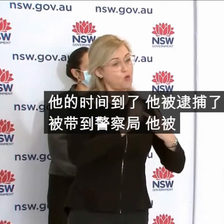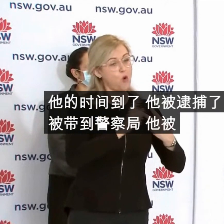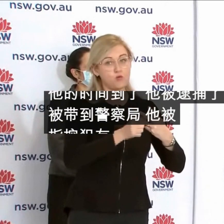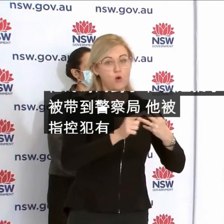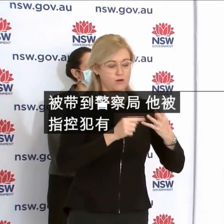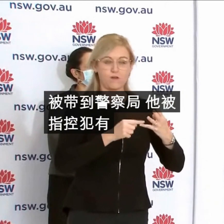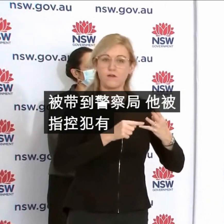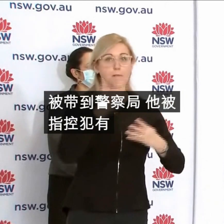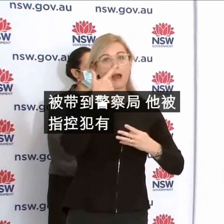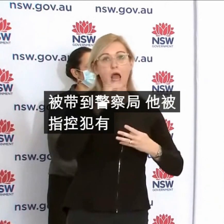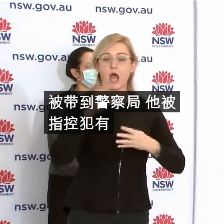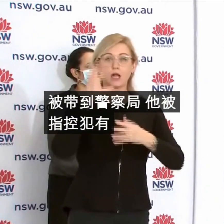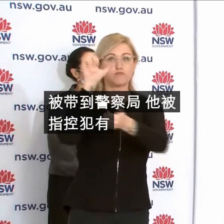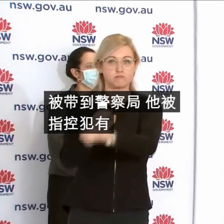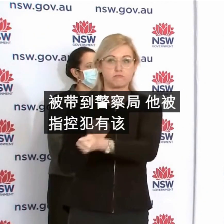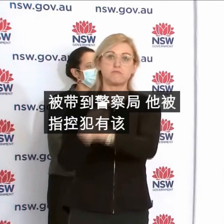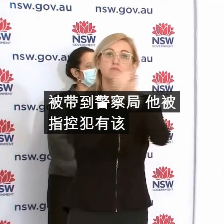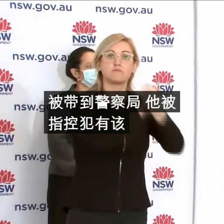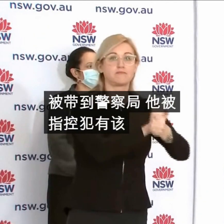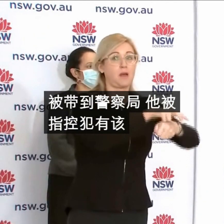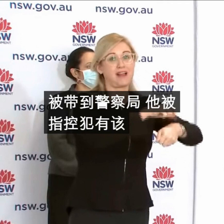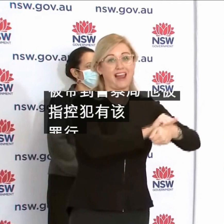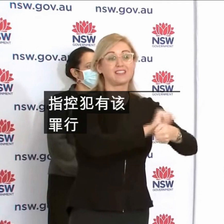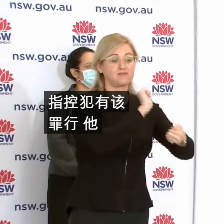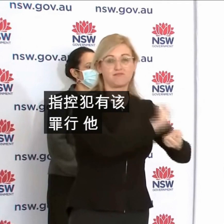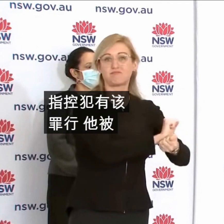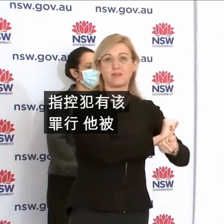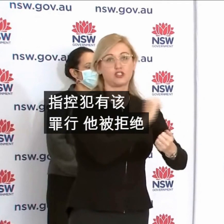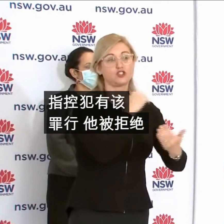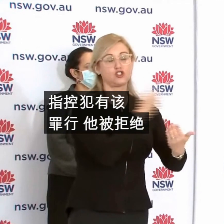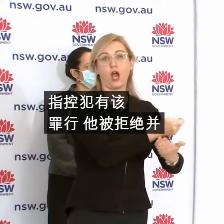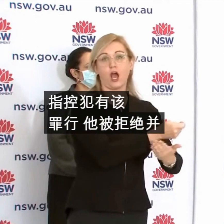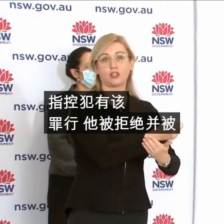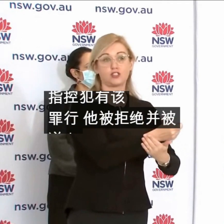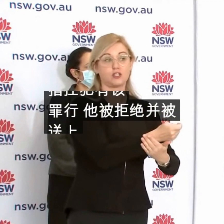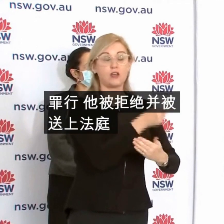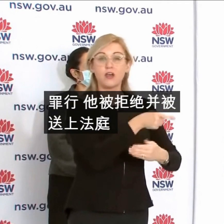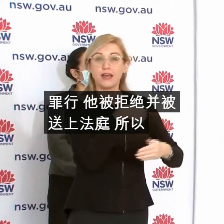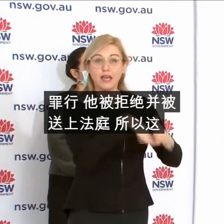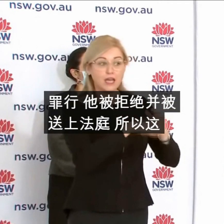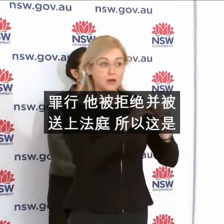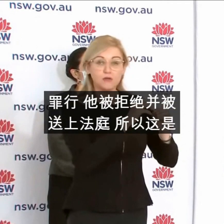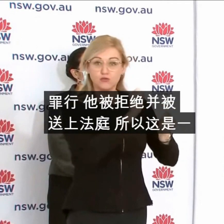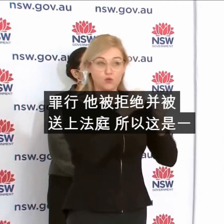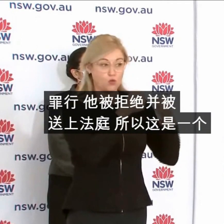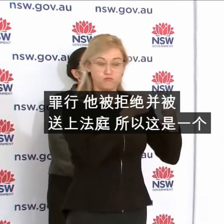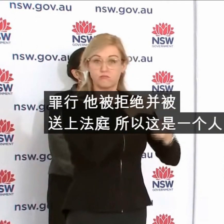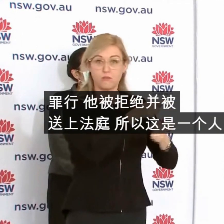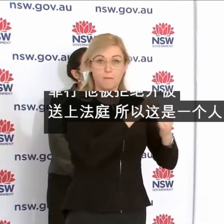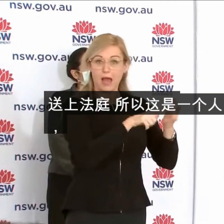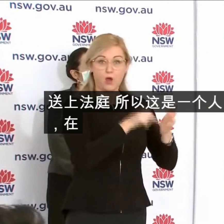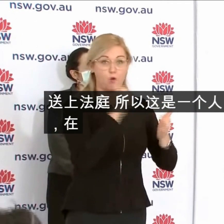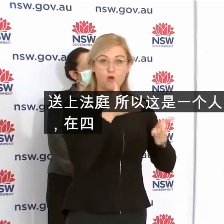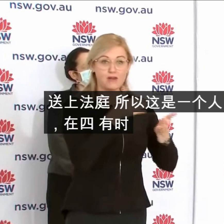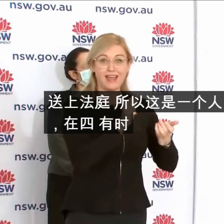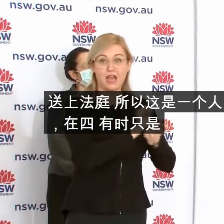station. He was charged with that offence, and he was bail refused and will be put before the courts. So here is a